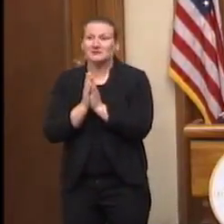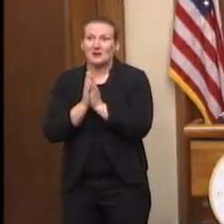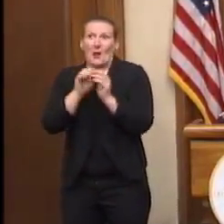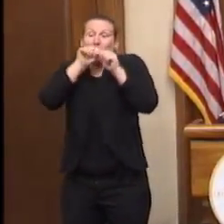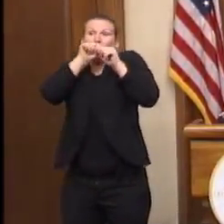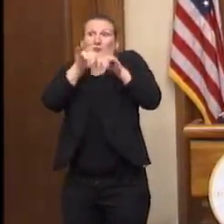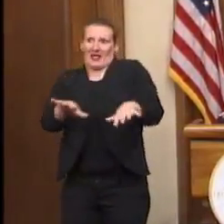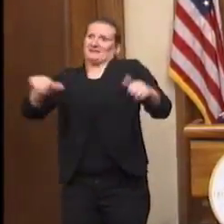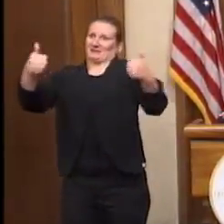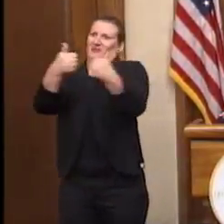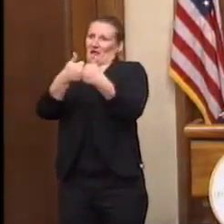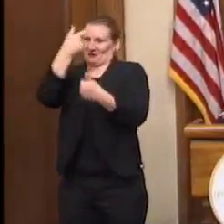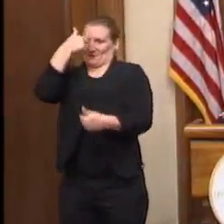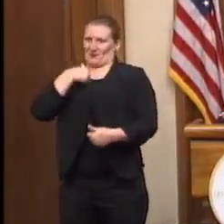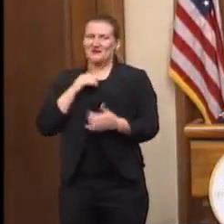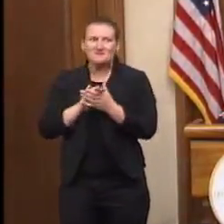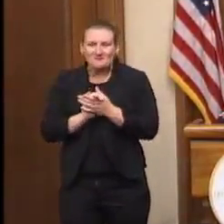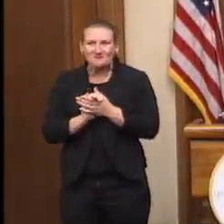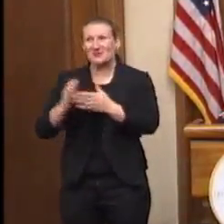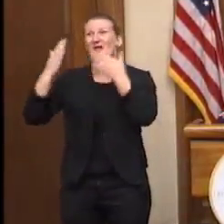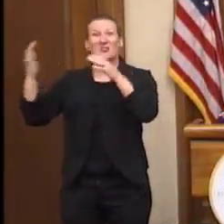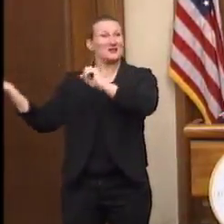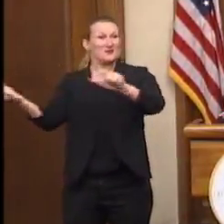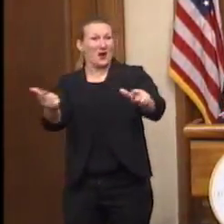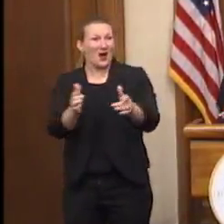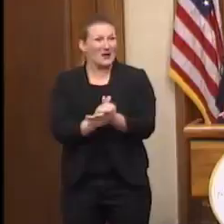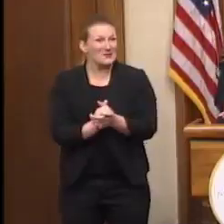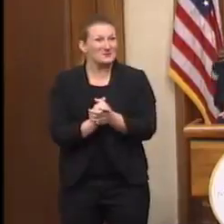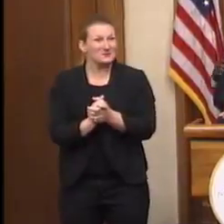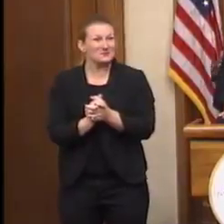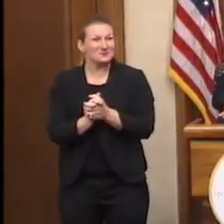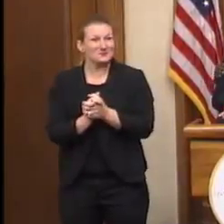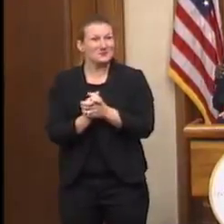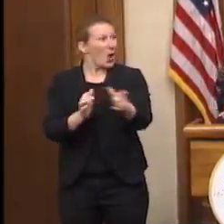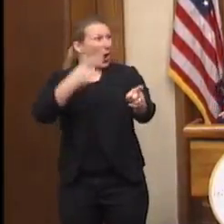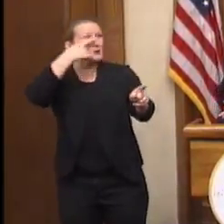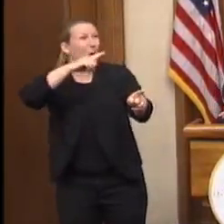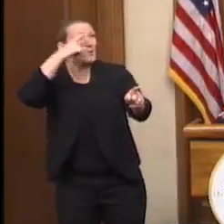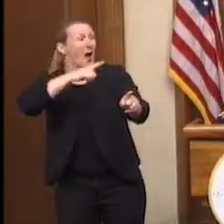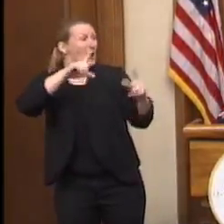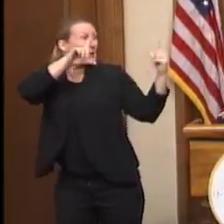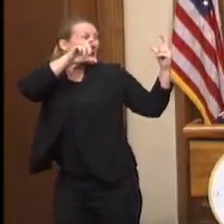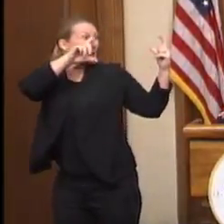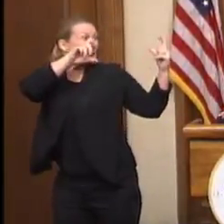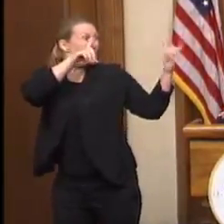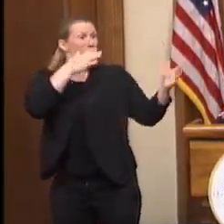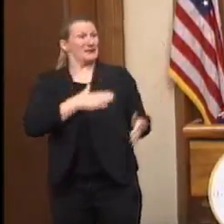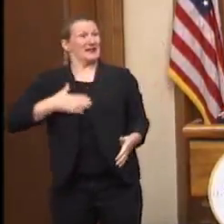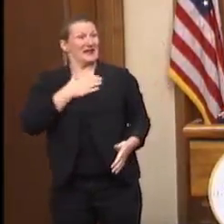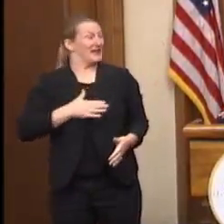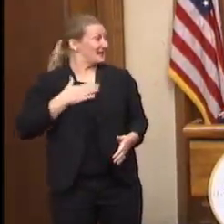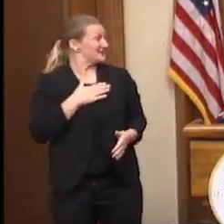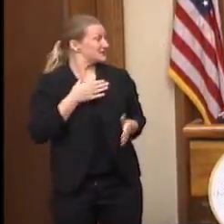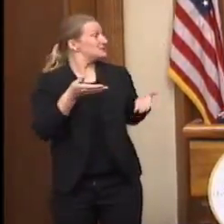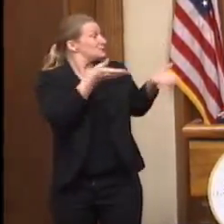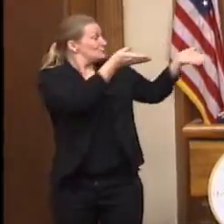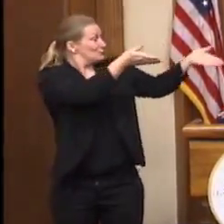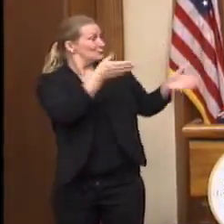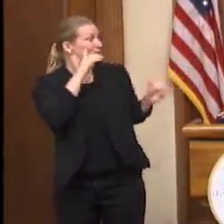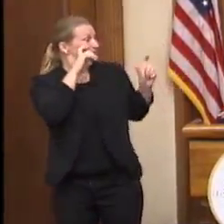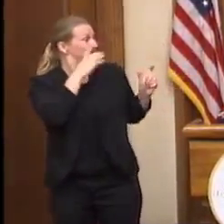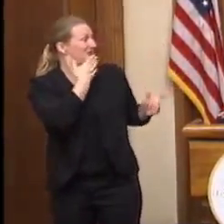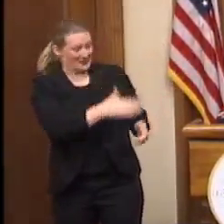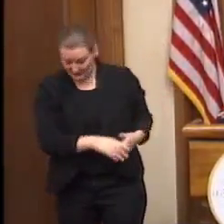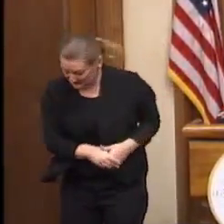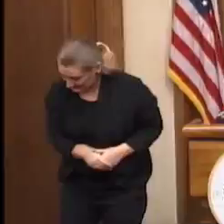blessed challenge. Thank you all. Thank you. Y'all come out behind the podium and take a picture on the side right there, please, behind away from the podium. Thank